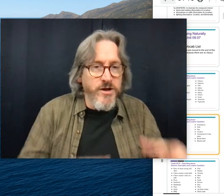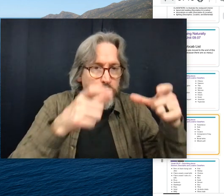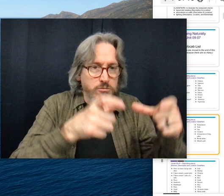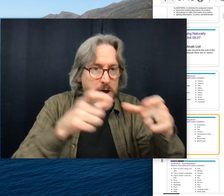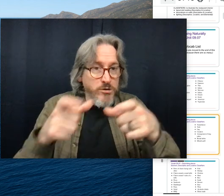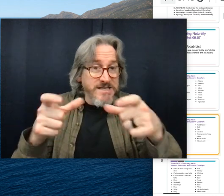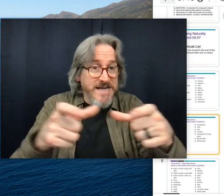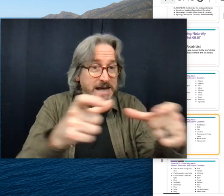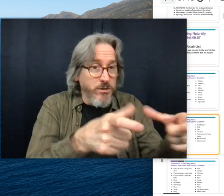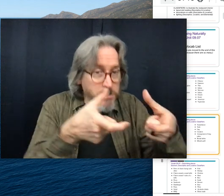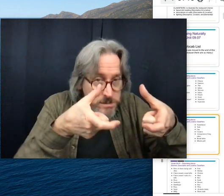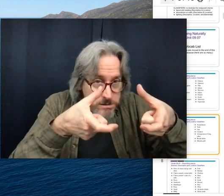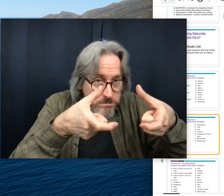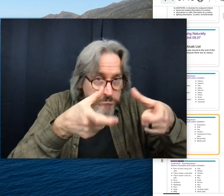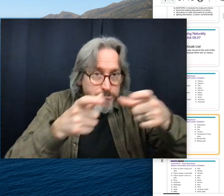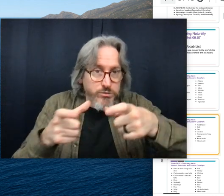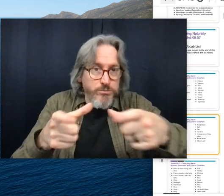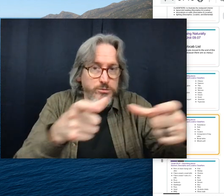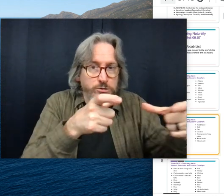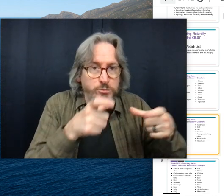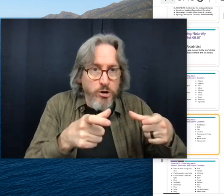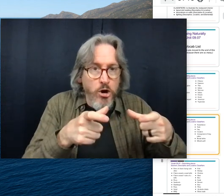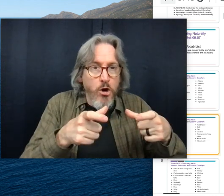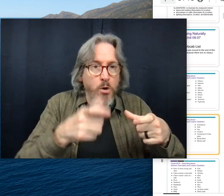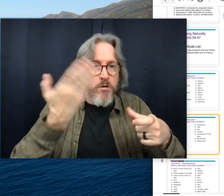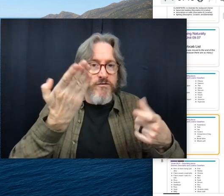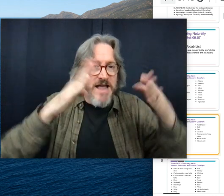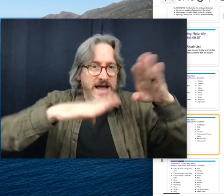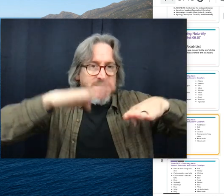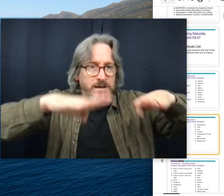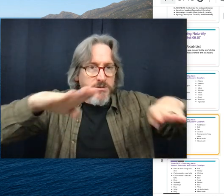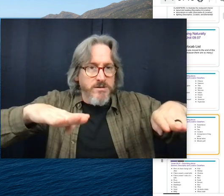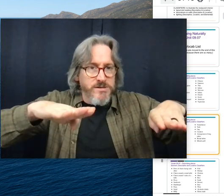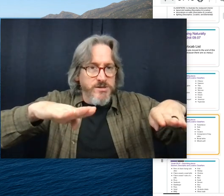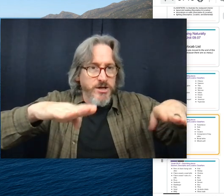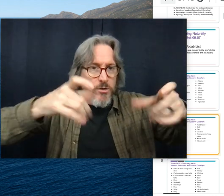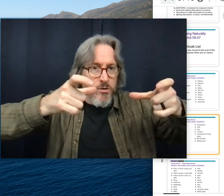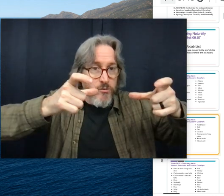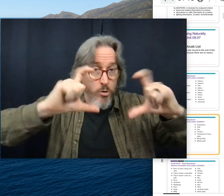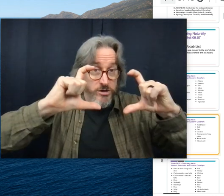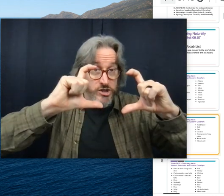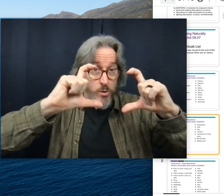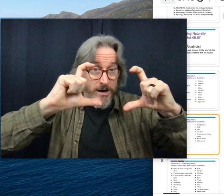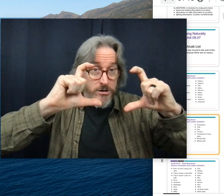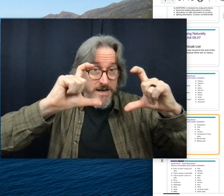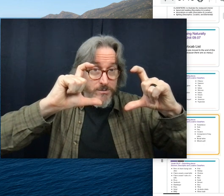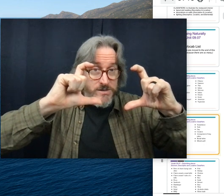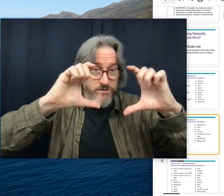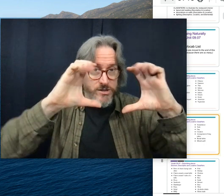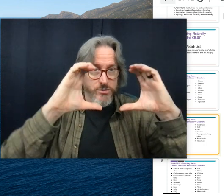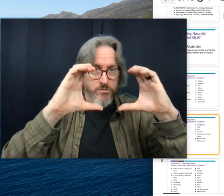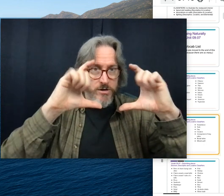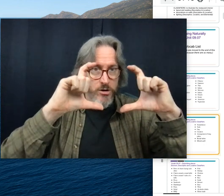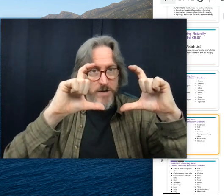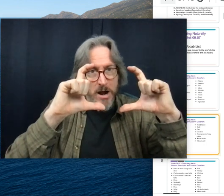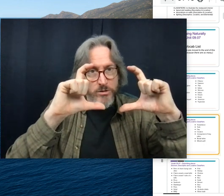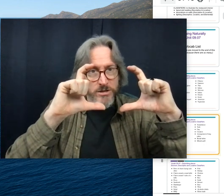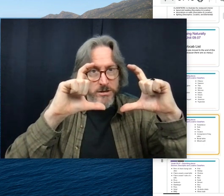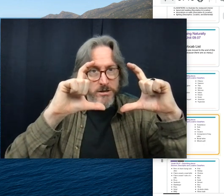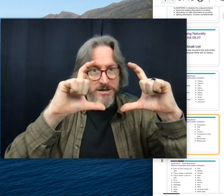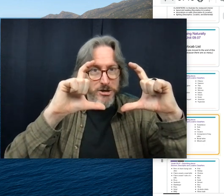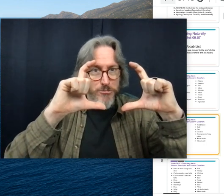Whether they're round tables or flat tables, you know, or square tables versus, you